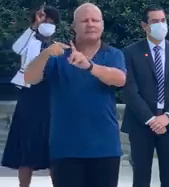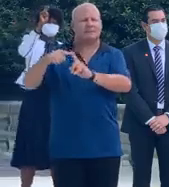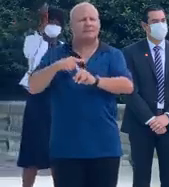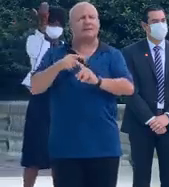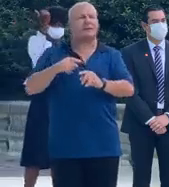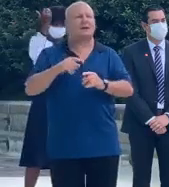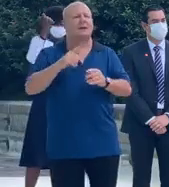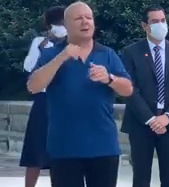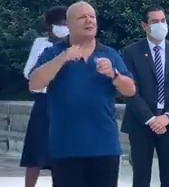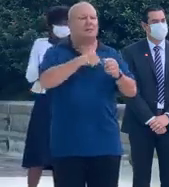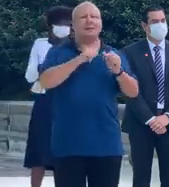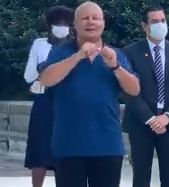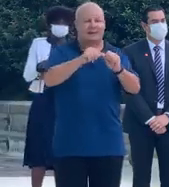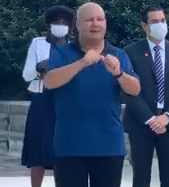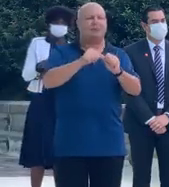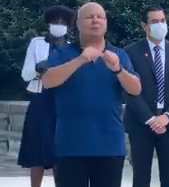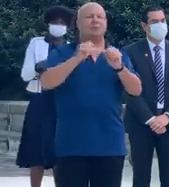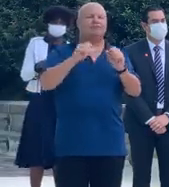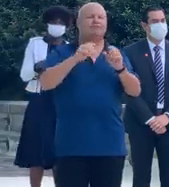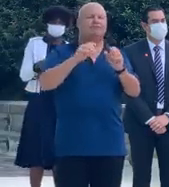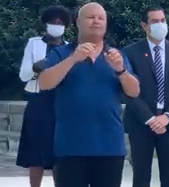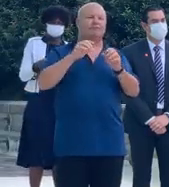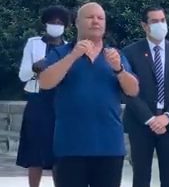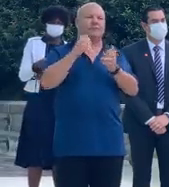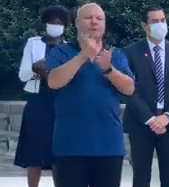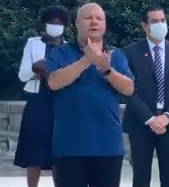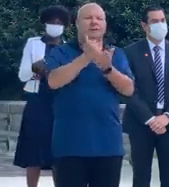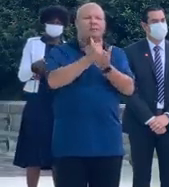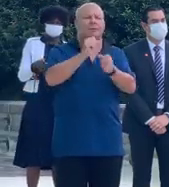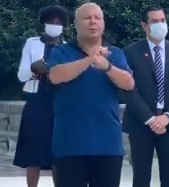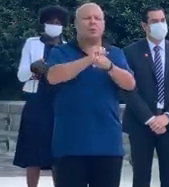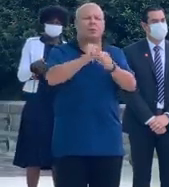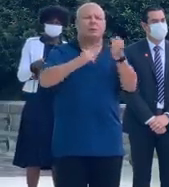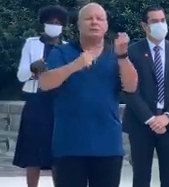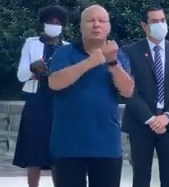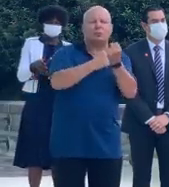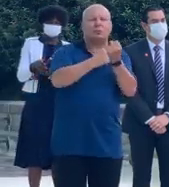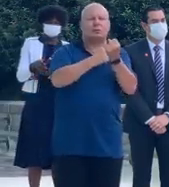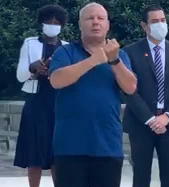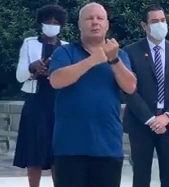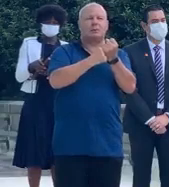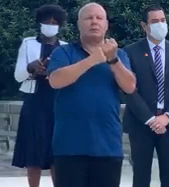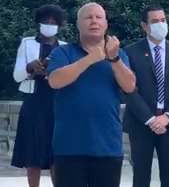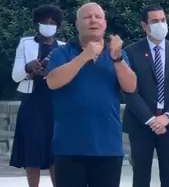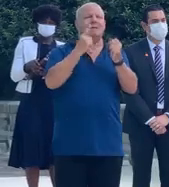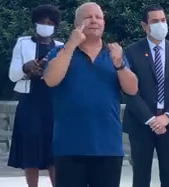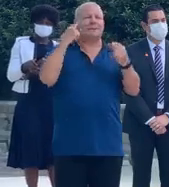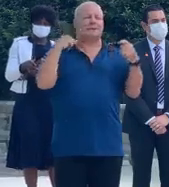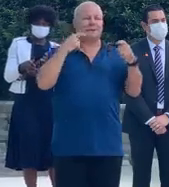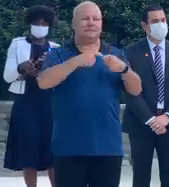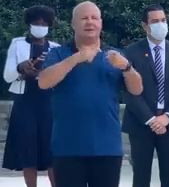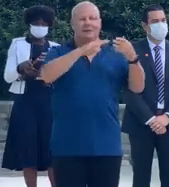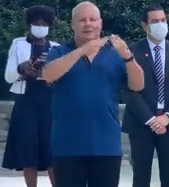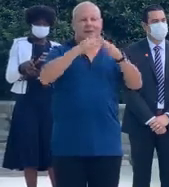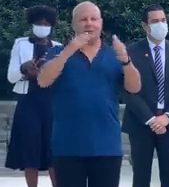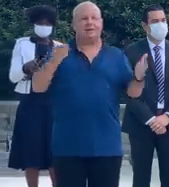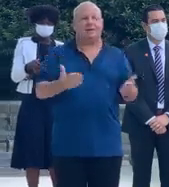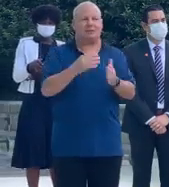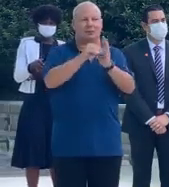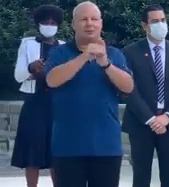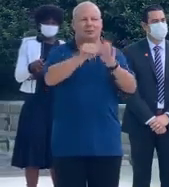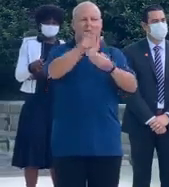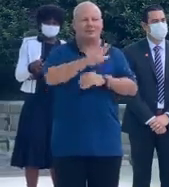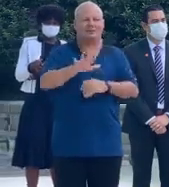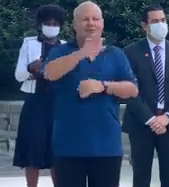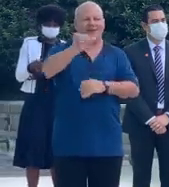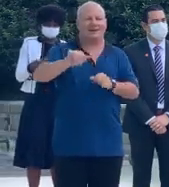on in just perpetuity to continue our work to support and uplift the Hispanic community here in the New Orleans area. So